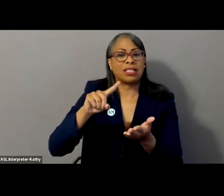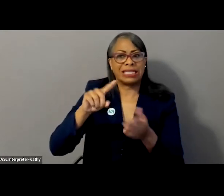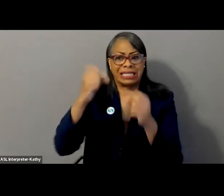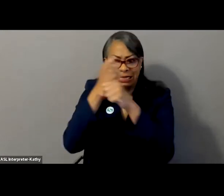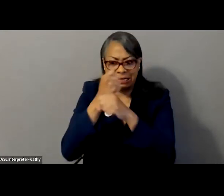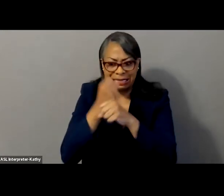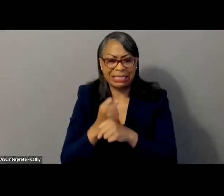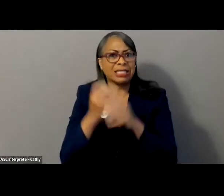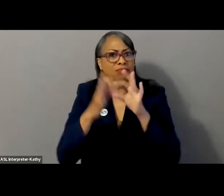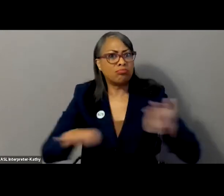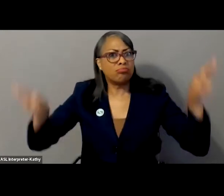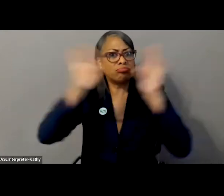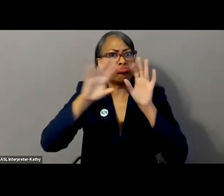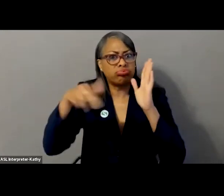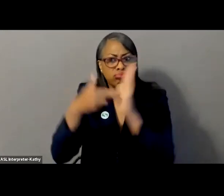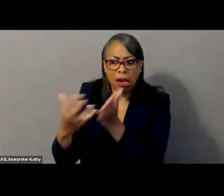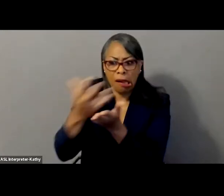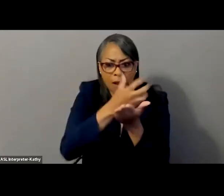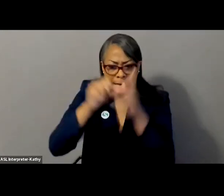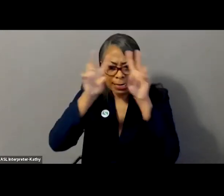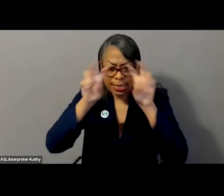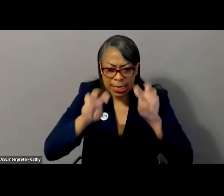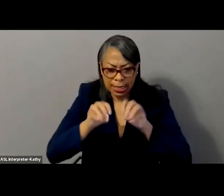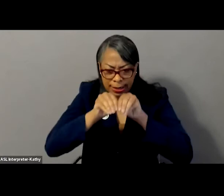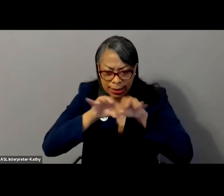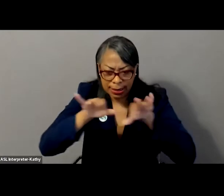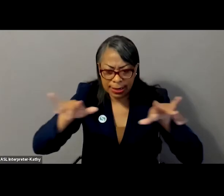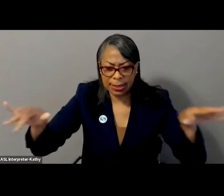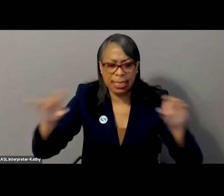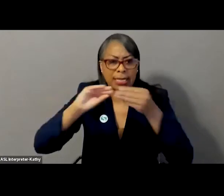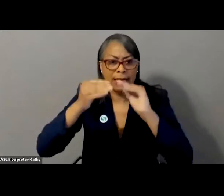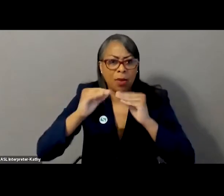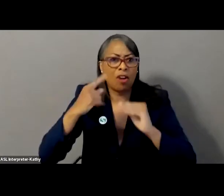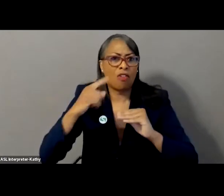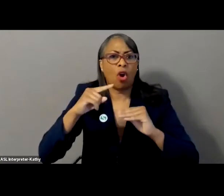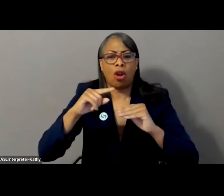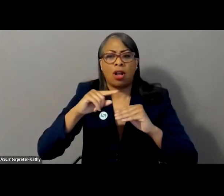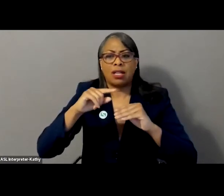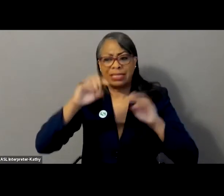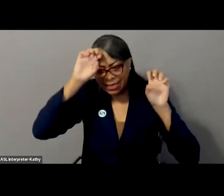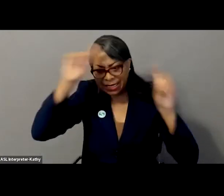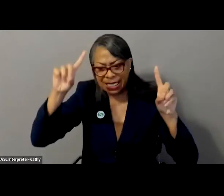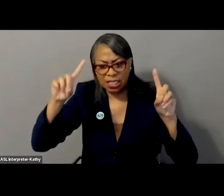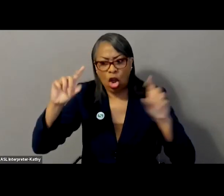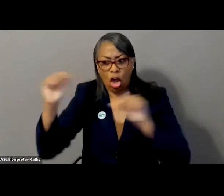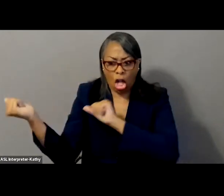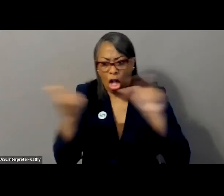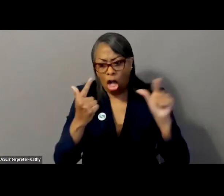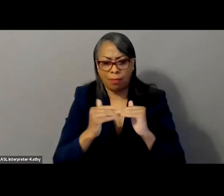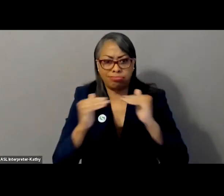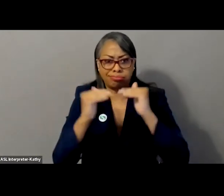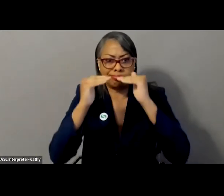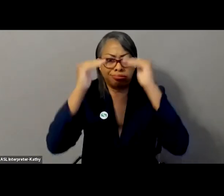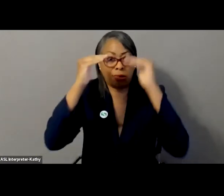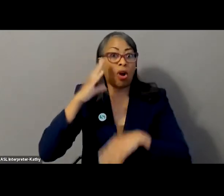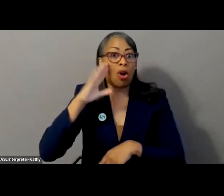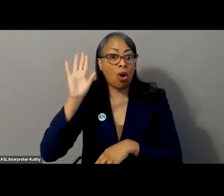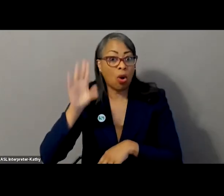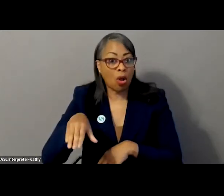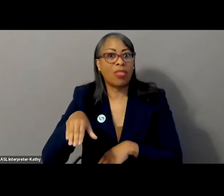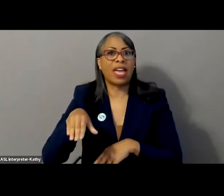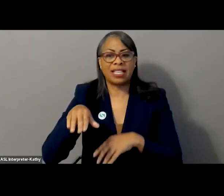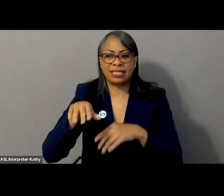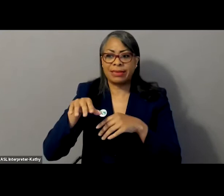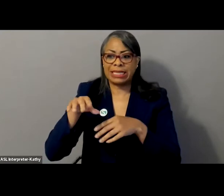in collecting, analyzing, and disseminating statistics for all levels of education. We also know that with changes